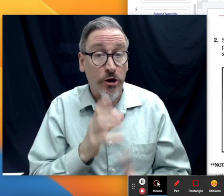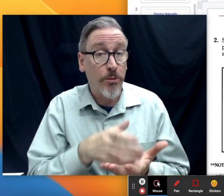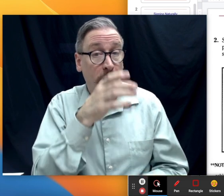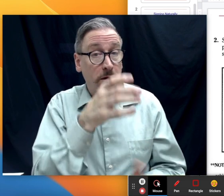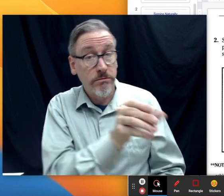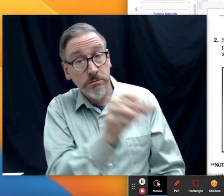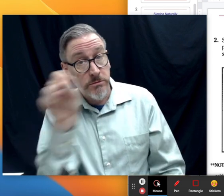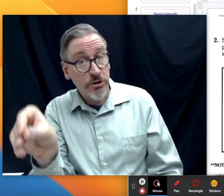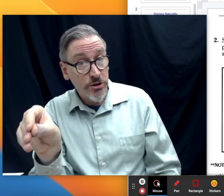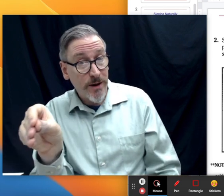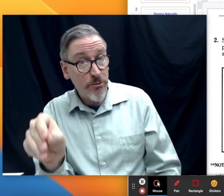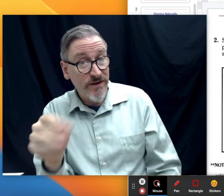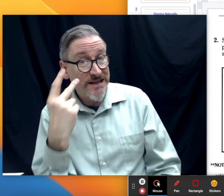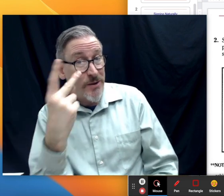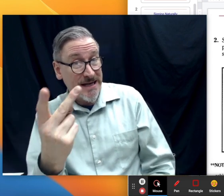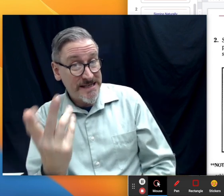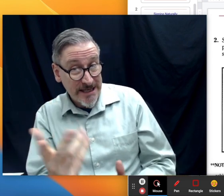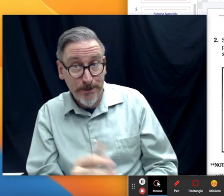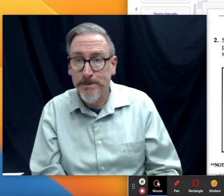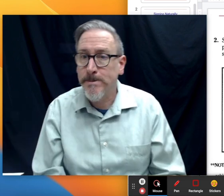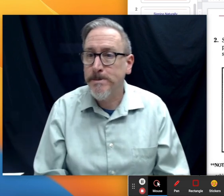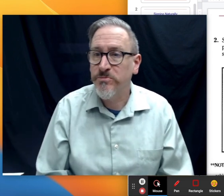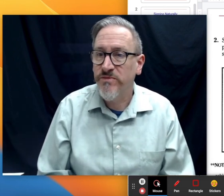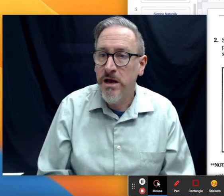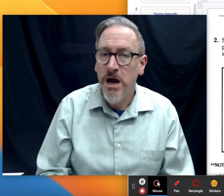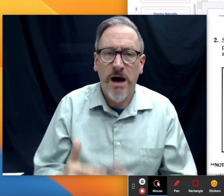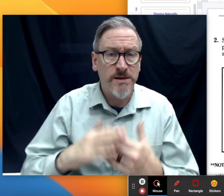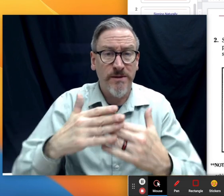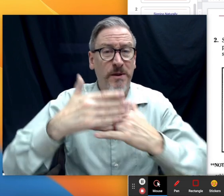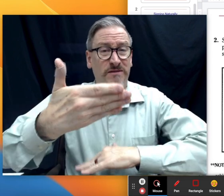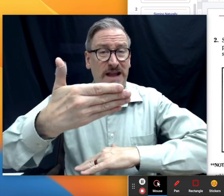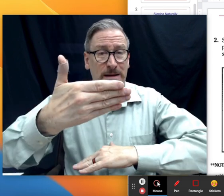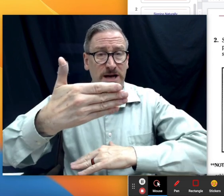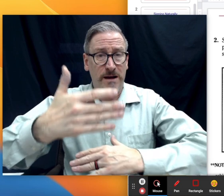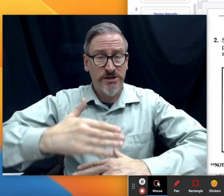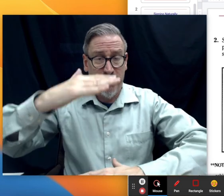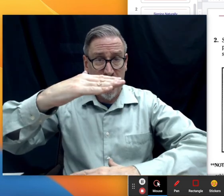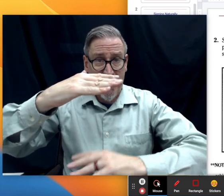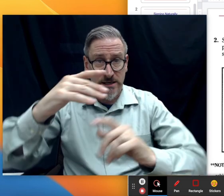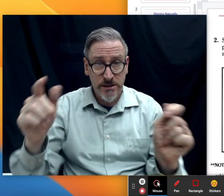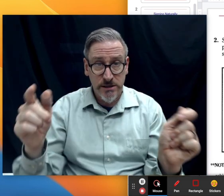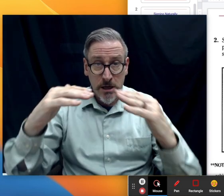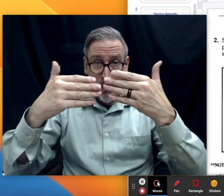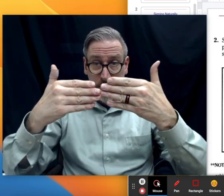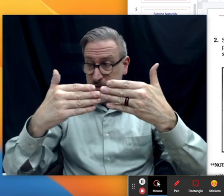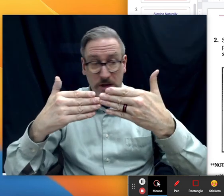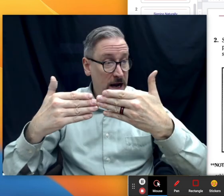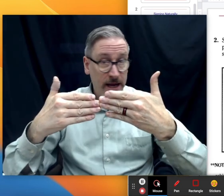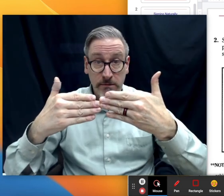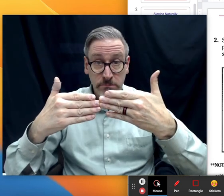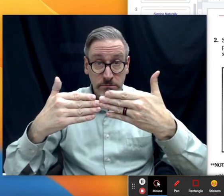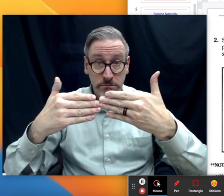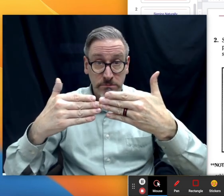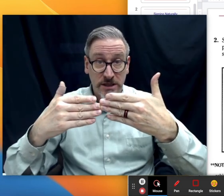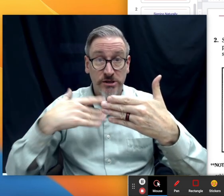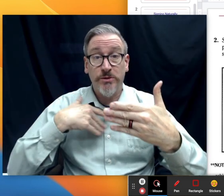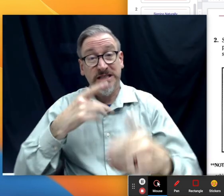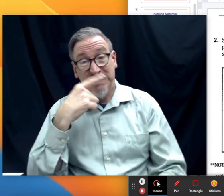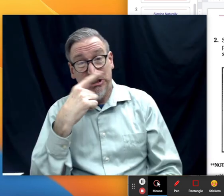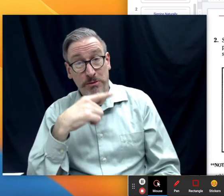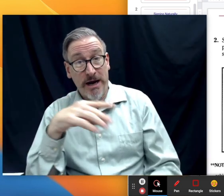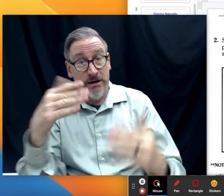Your water bottle. Do you mind moving it so I can see? Sometimes people have laptops in class. It's blocking.